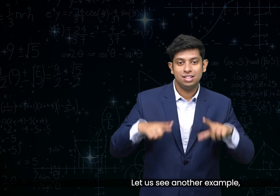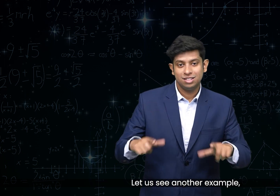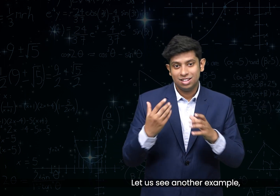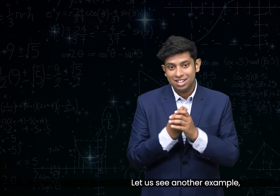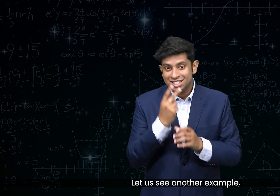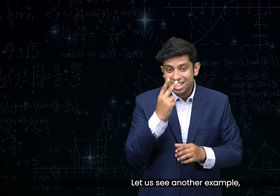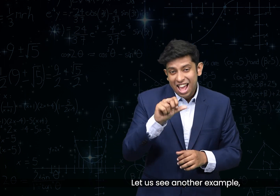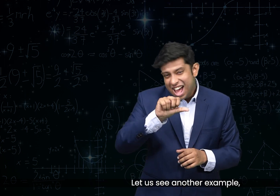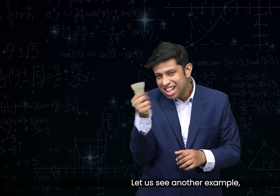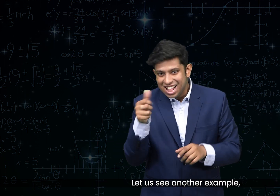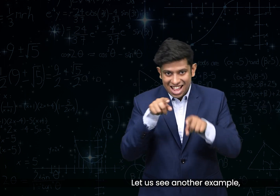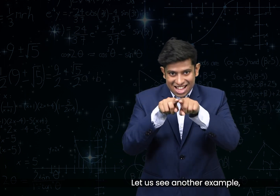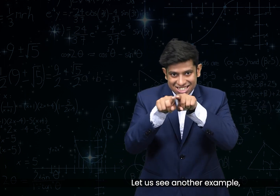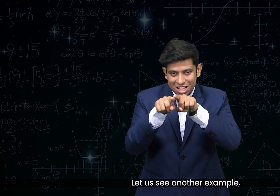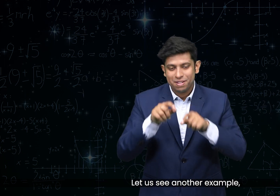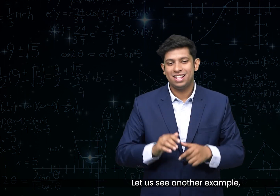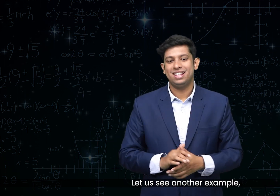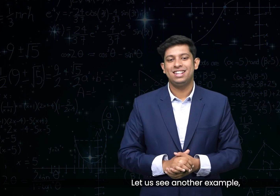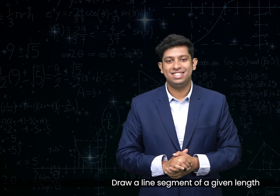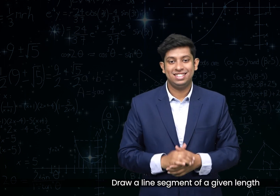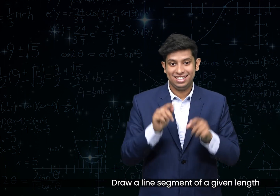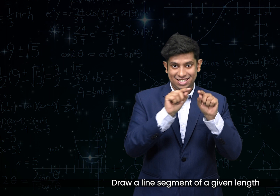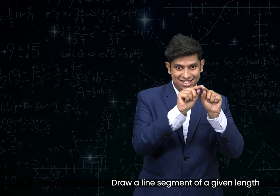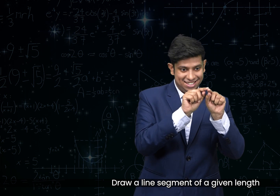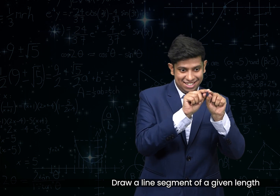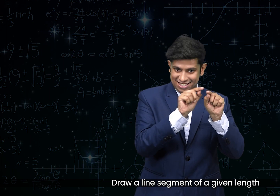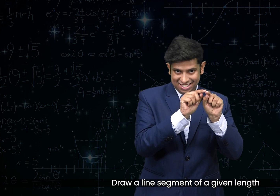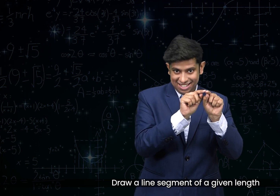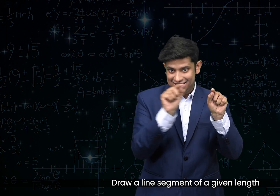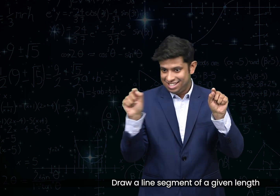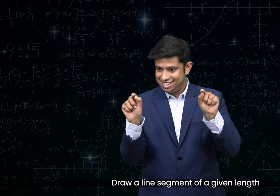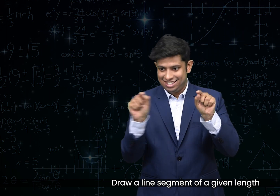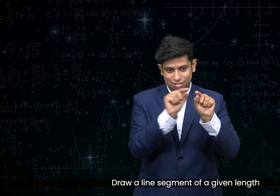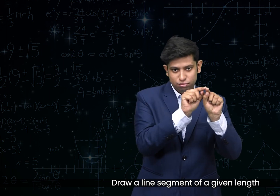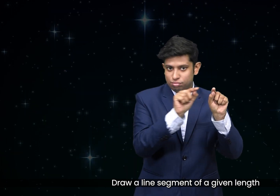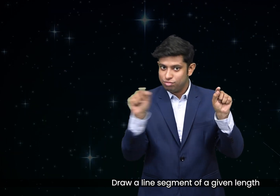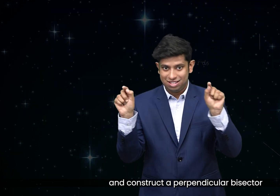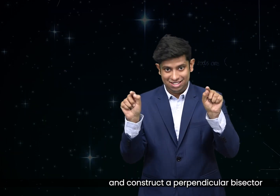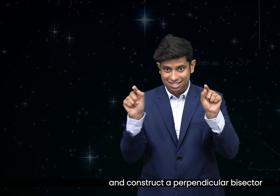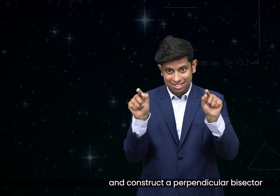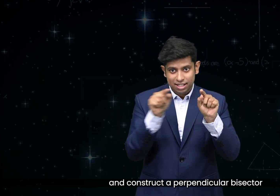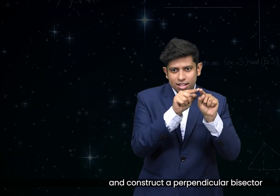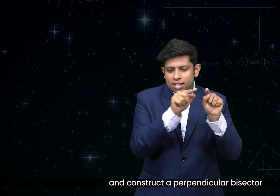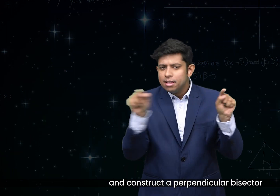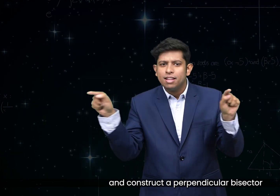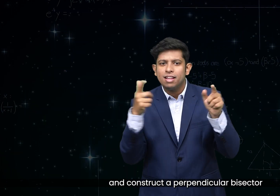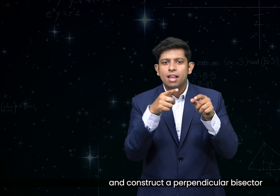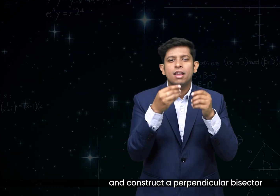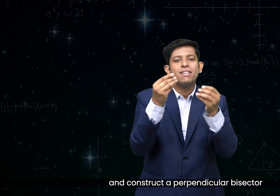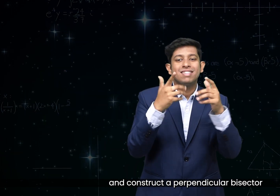Let us see another example. Draw a line segment of a given length and construct a perpendicular bisector